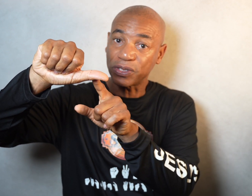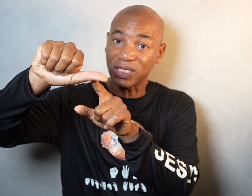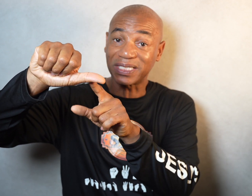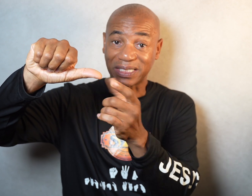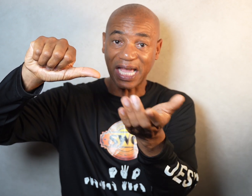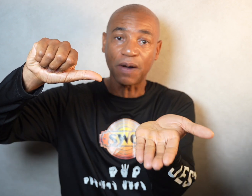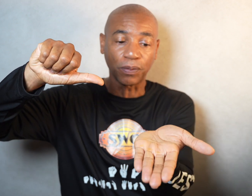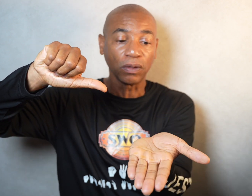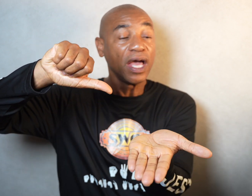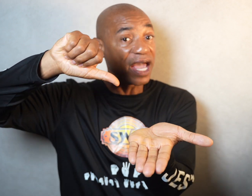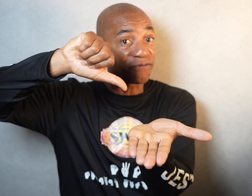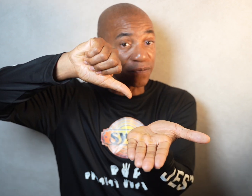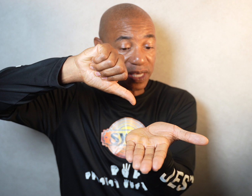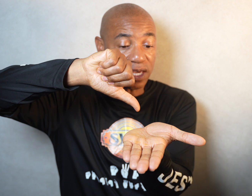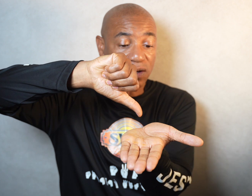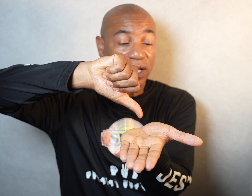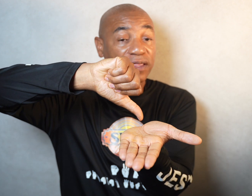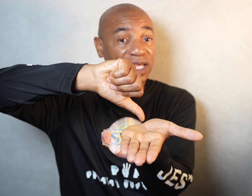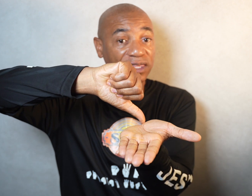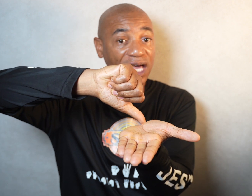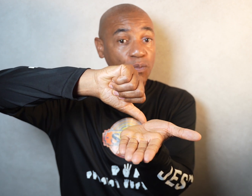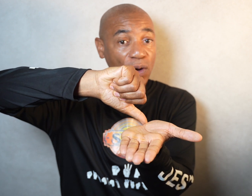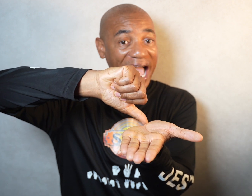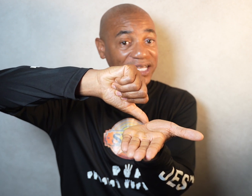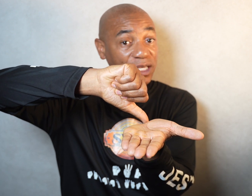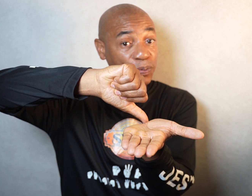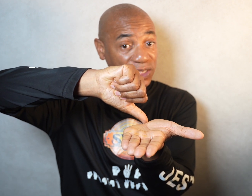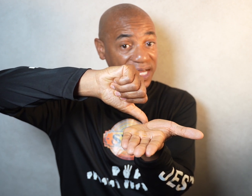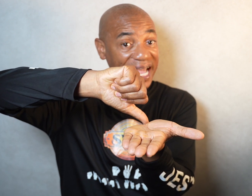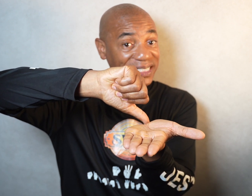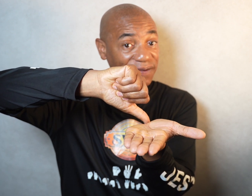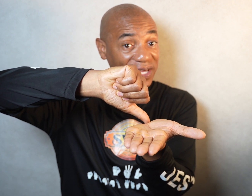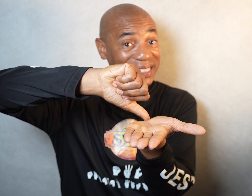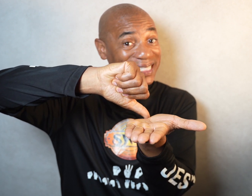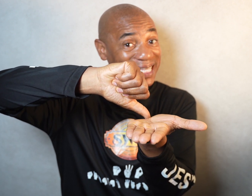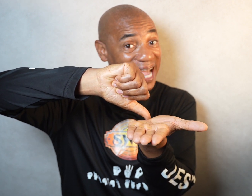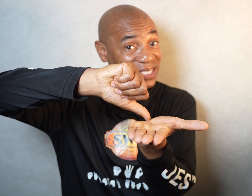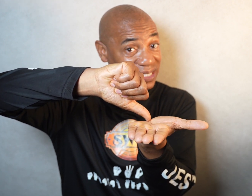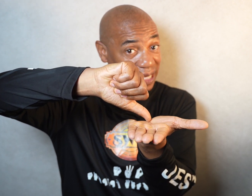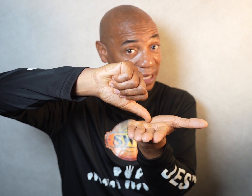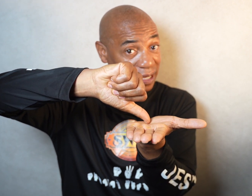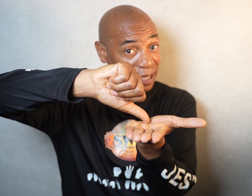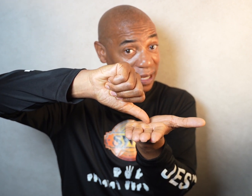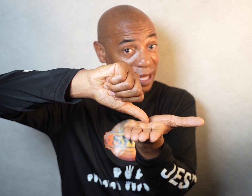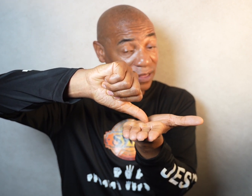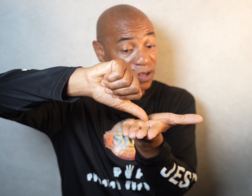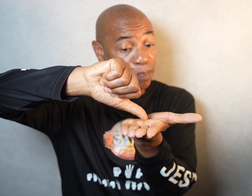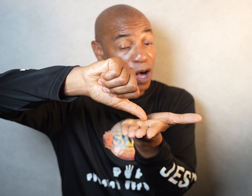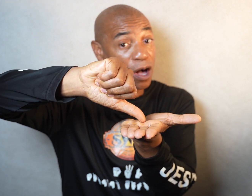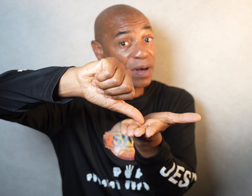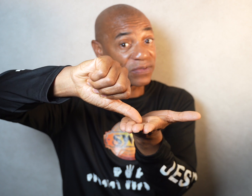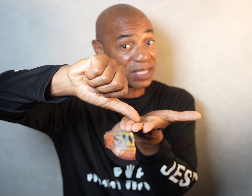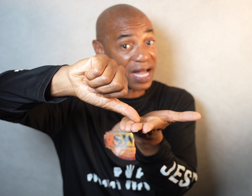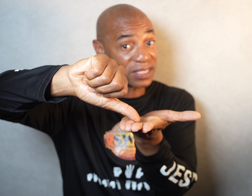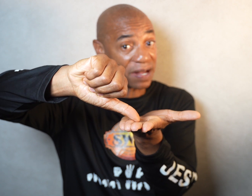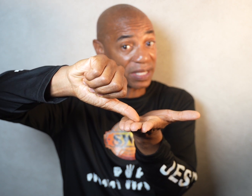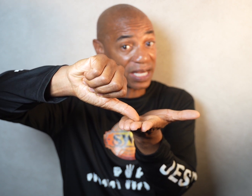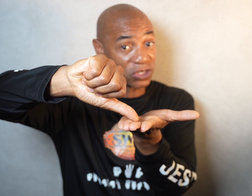represents a scalpel. And from here, the thumb will actually pretend as if it's slicing the palm of the non-dominant hand, just